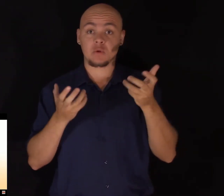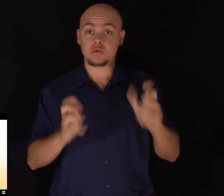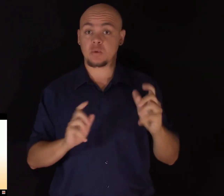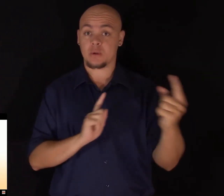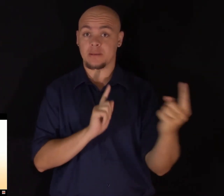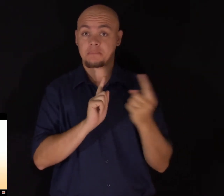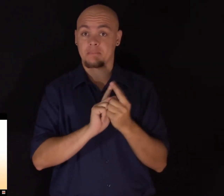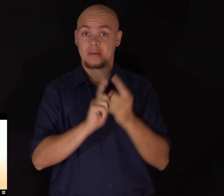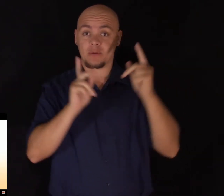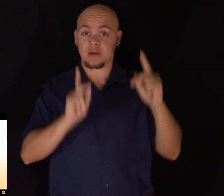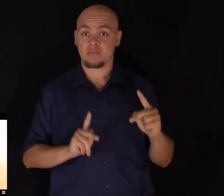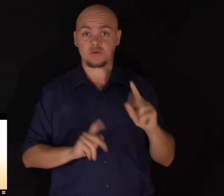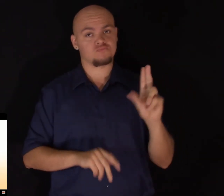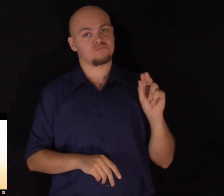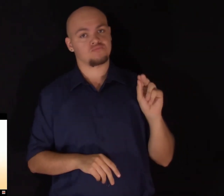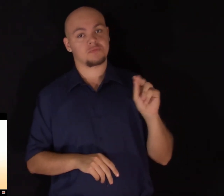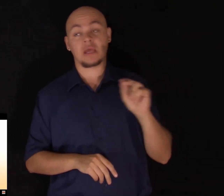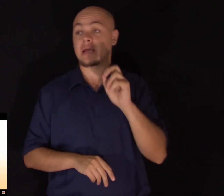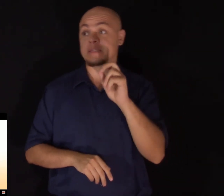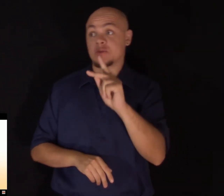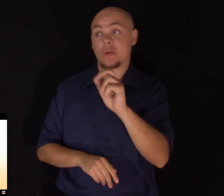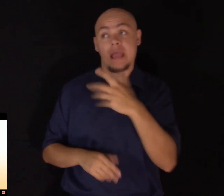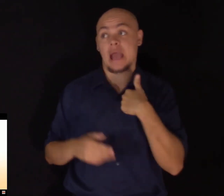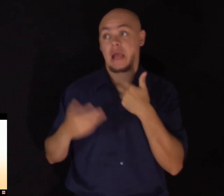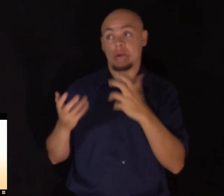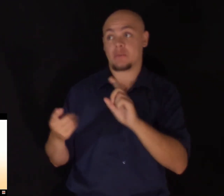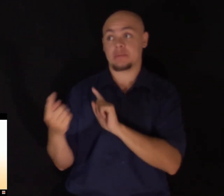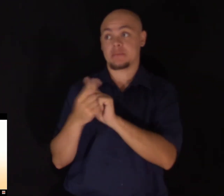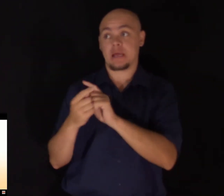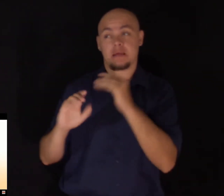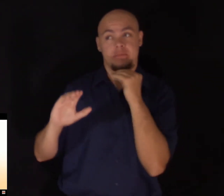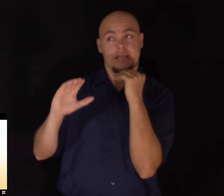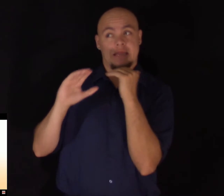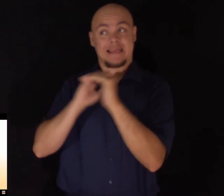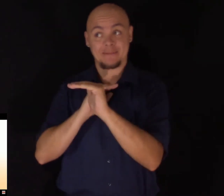No. They say, it's okay, we'll email you.